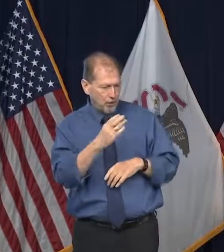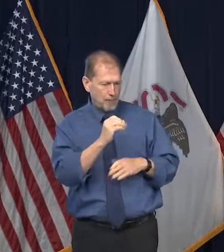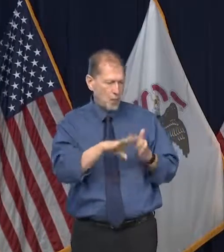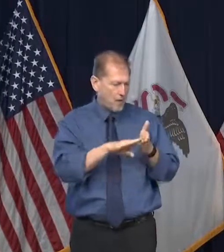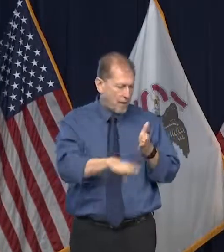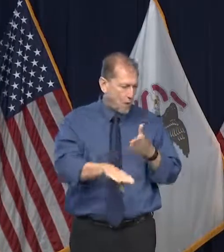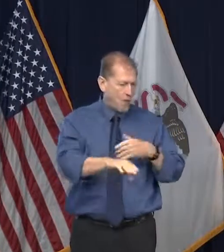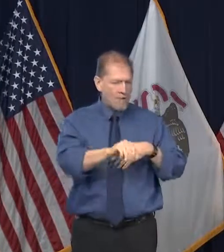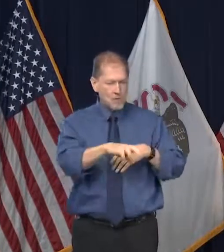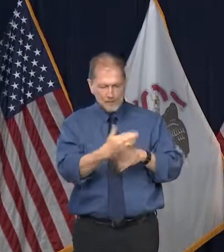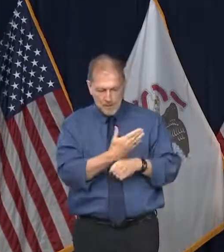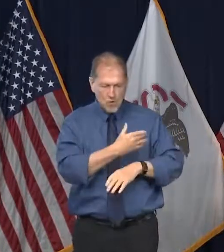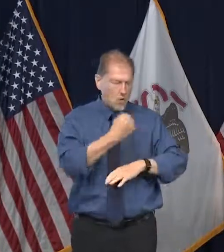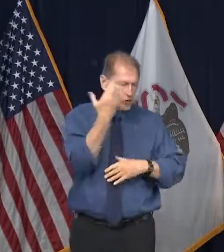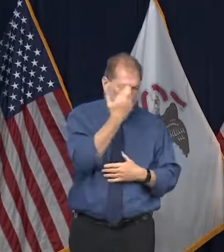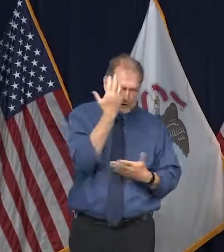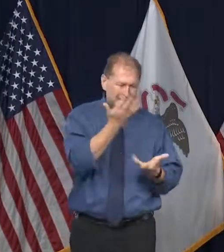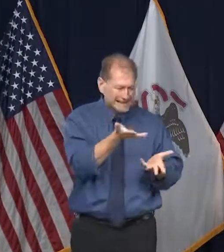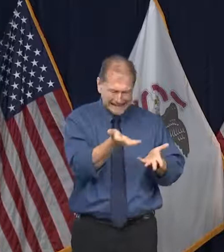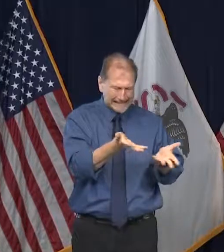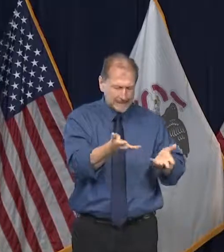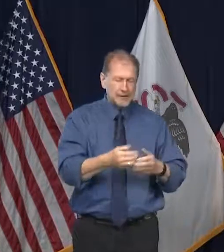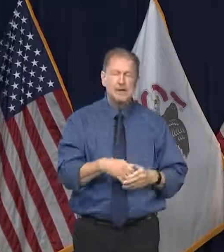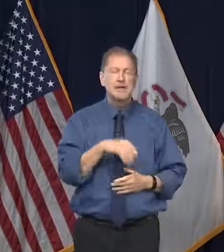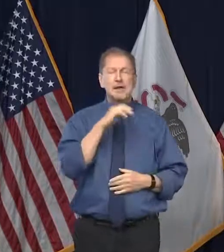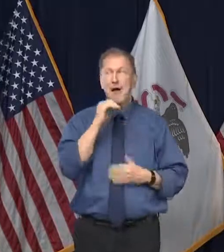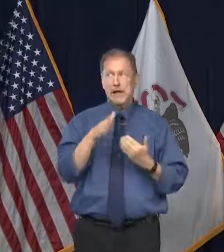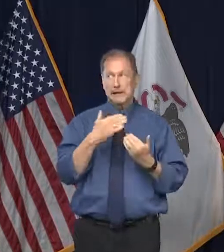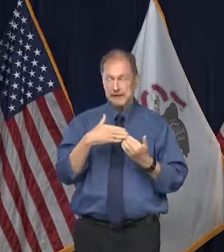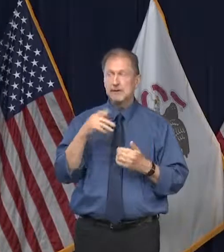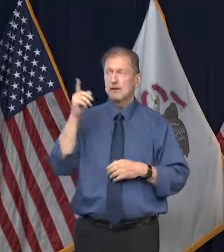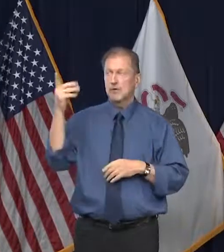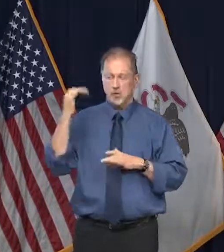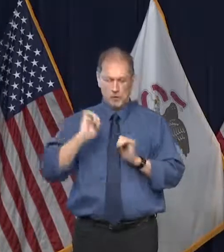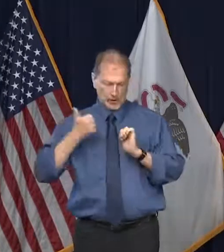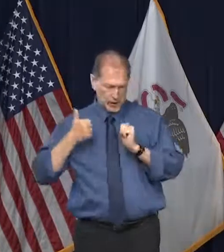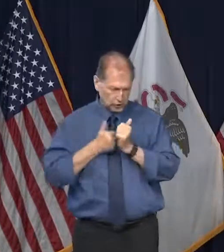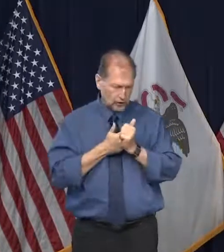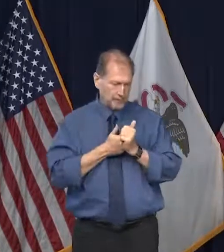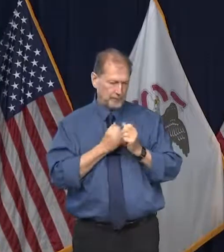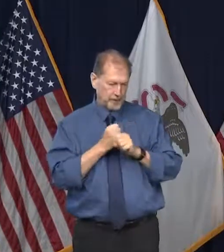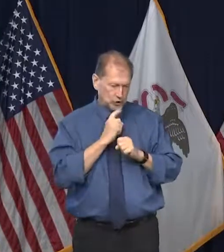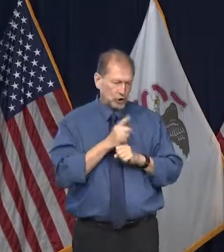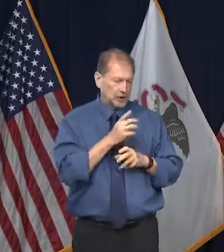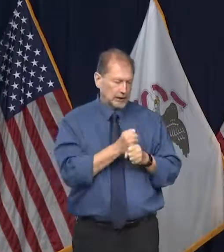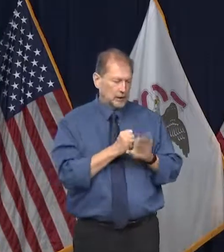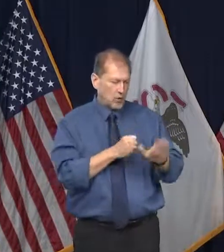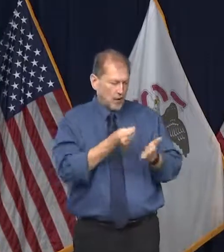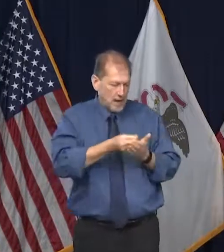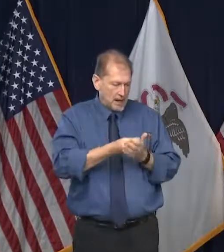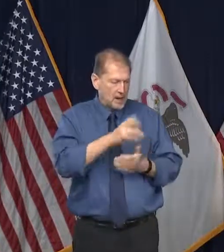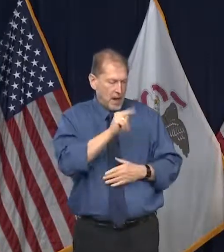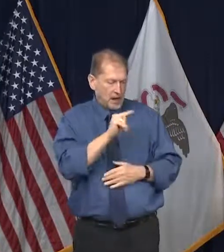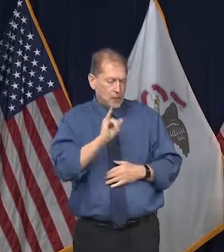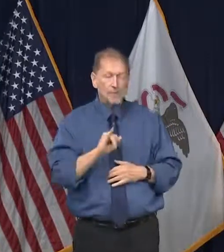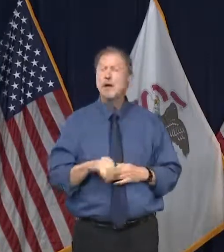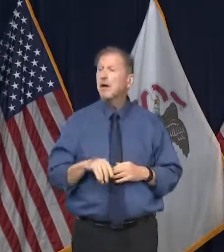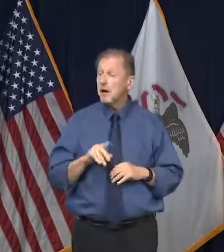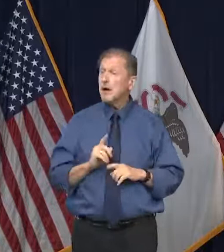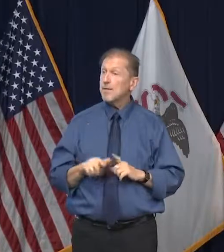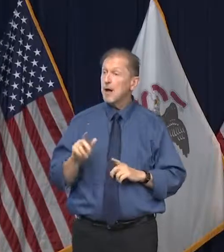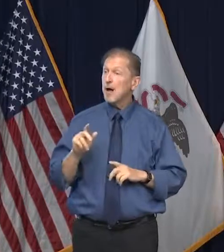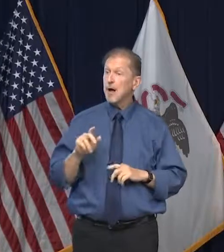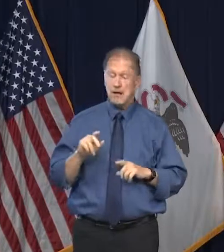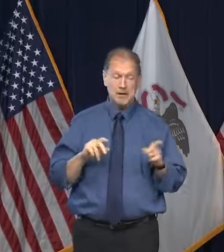that, and it makes it more difficult to catch up and make sure that we're responding to people very quickly. But people are getting